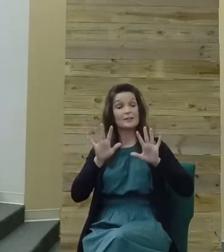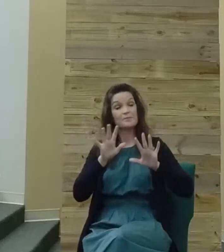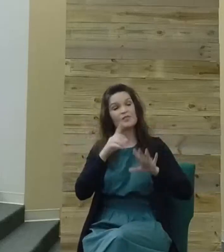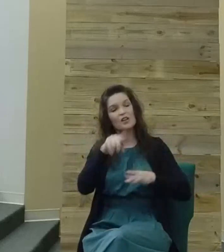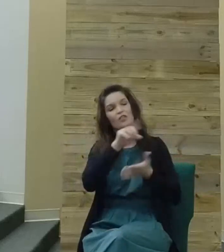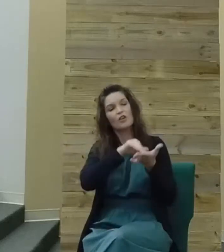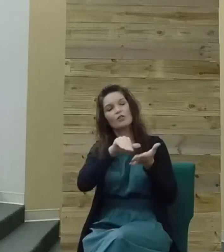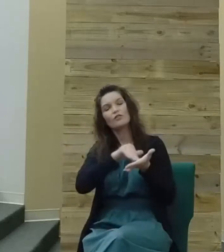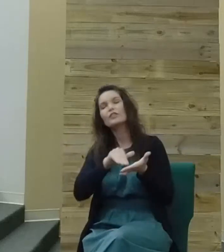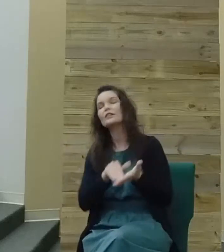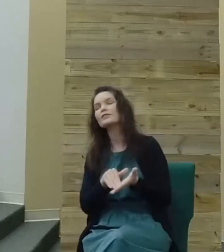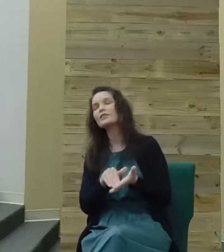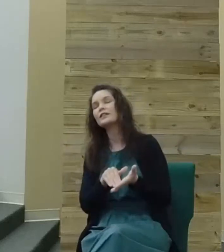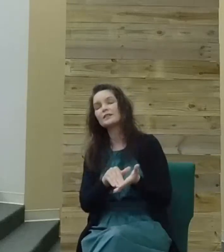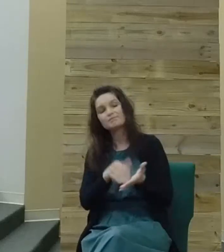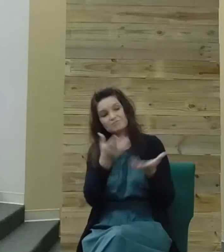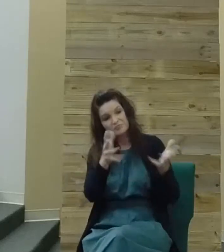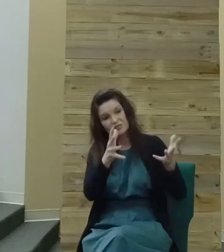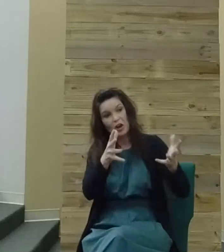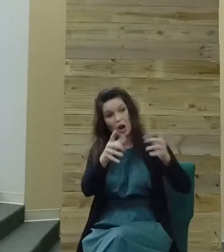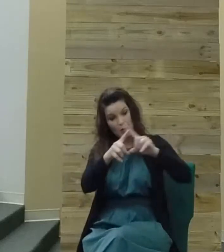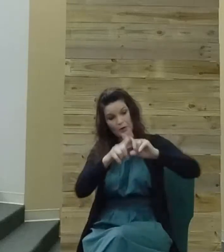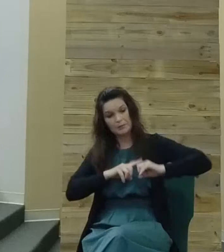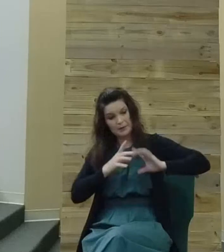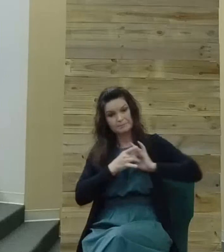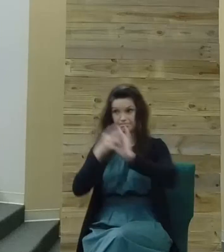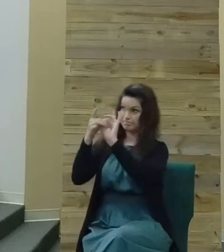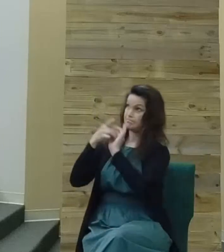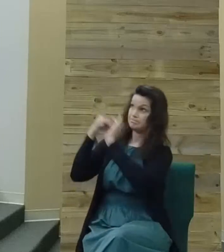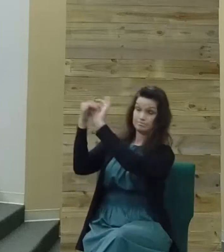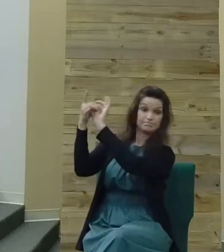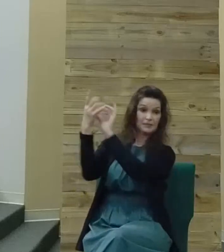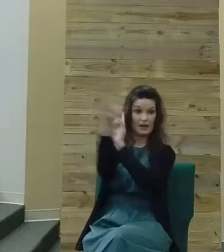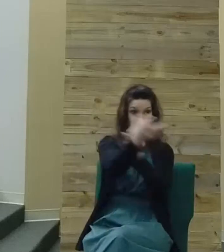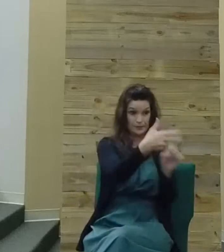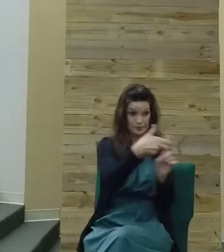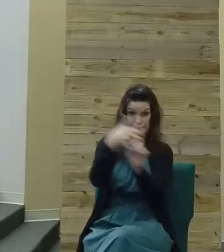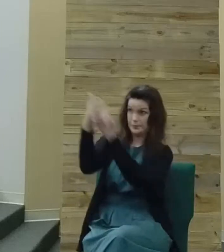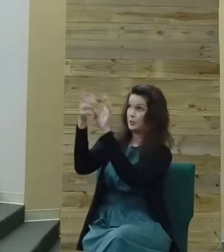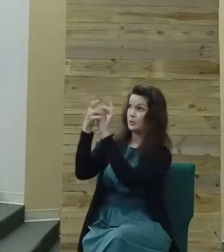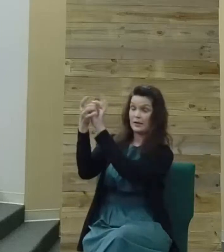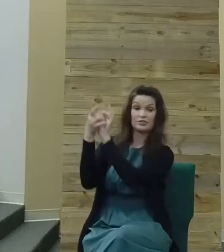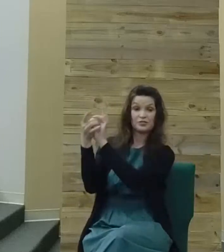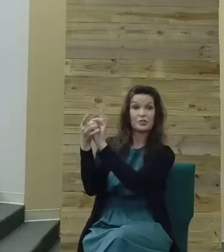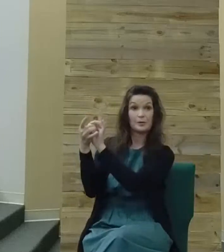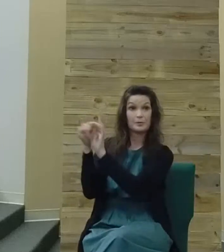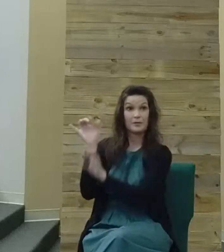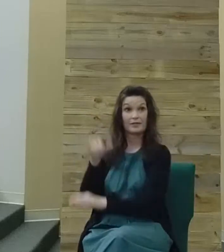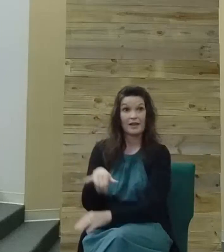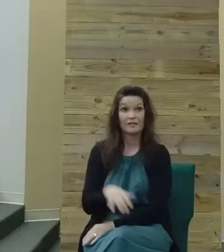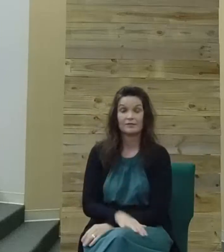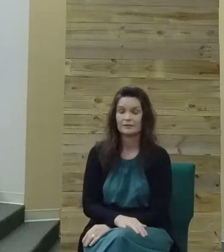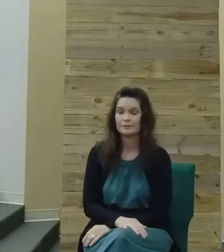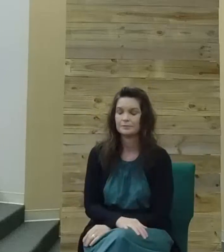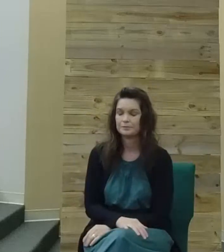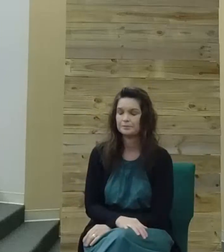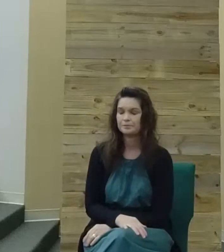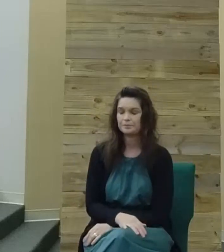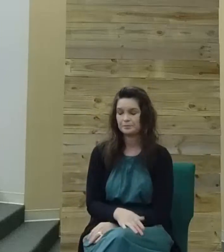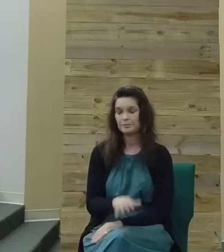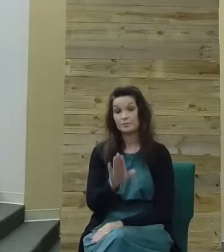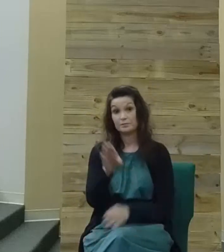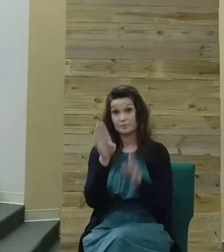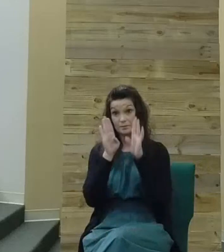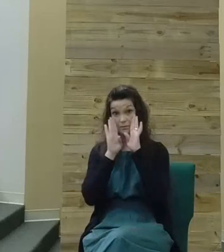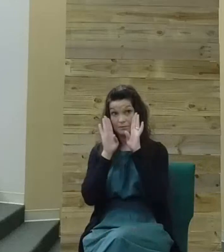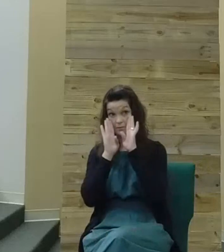your sins have been forgiven and you have been reconciled, brought into this relationship with Christ. He